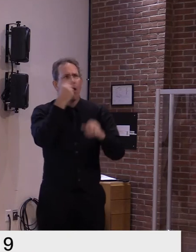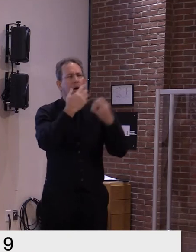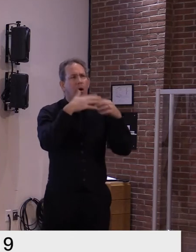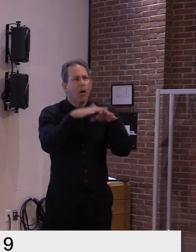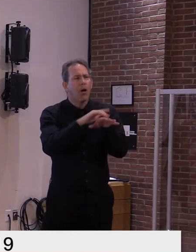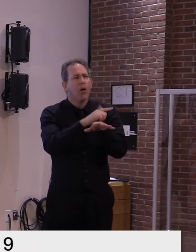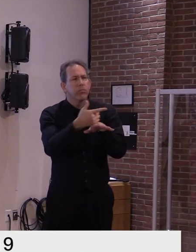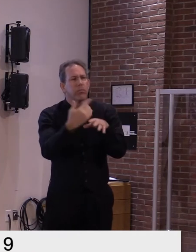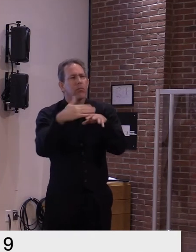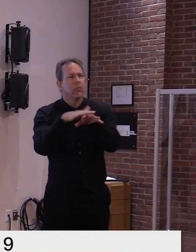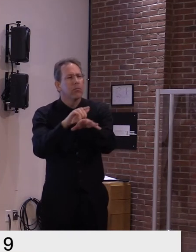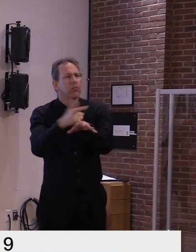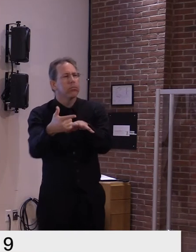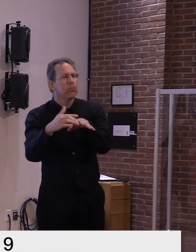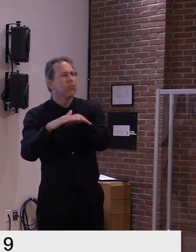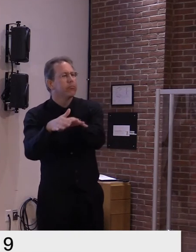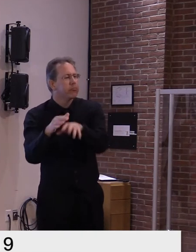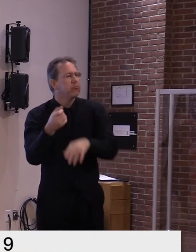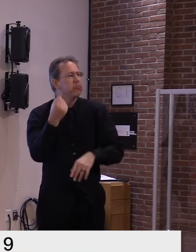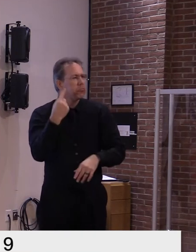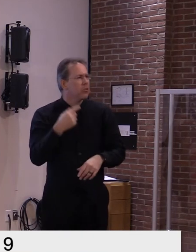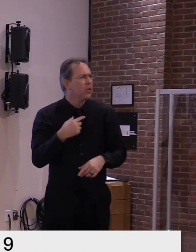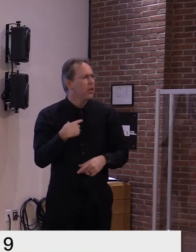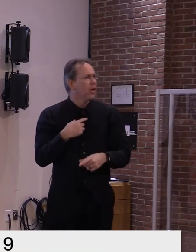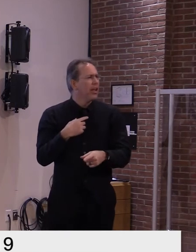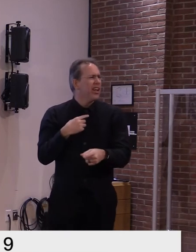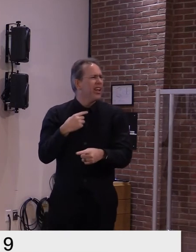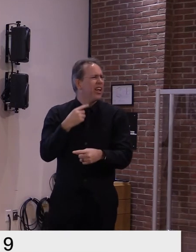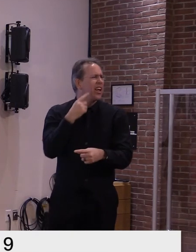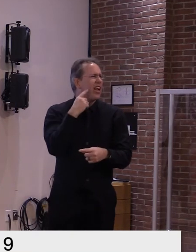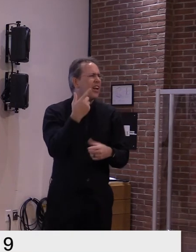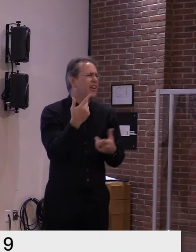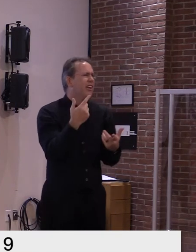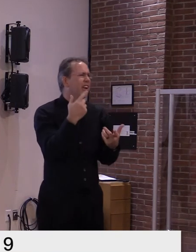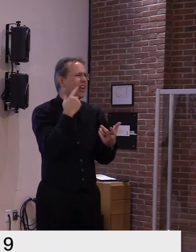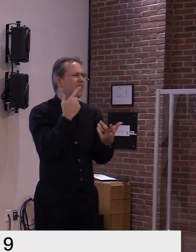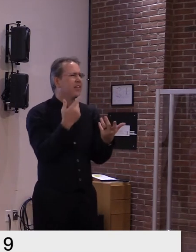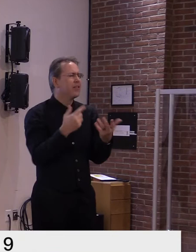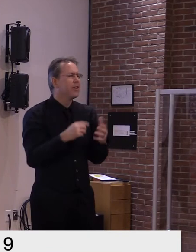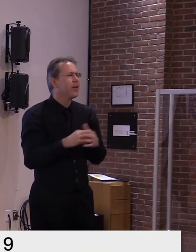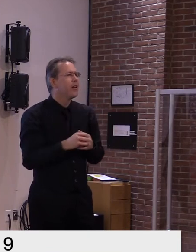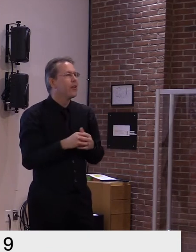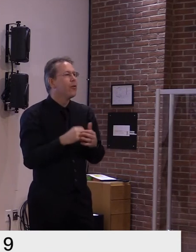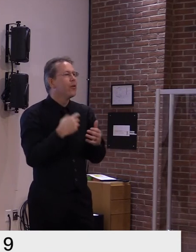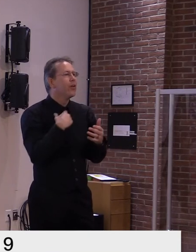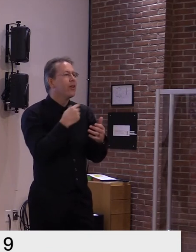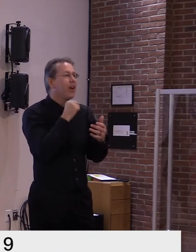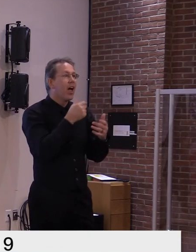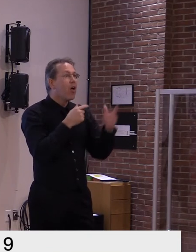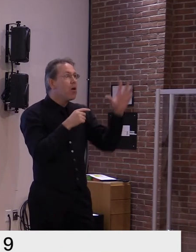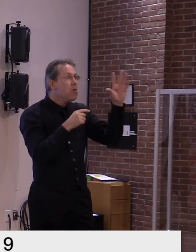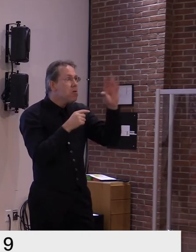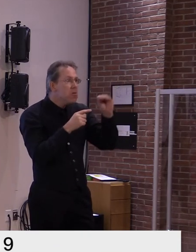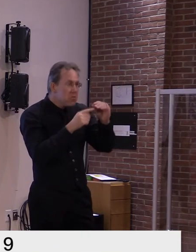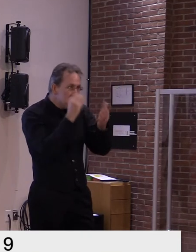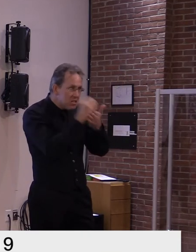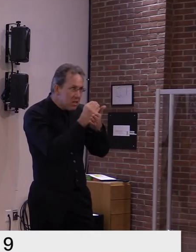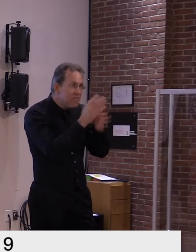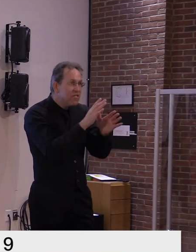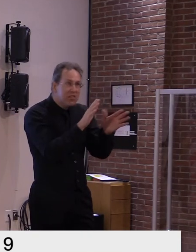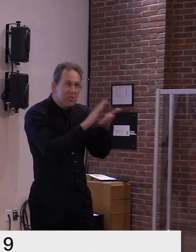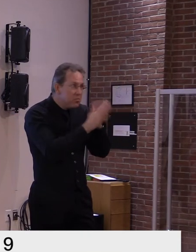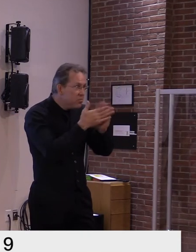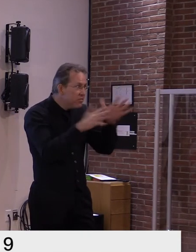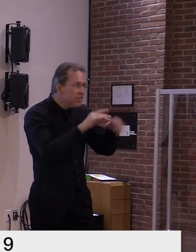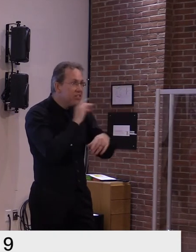as we make sure. We're not going to get down to zero in one age band before we move on to the next age band. We don't want that